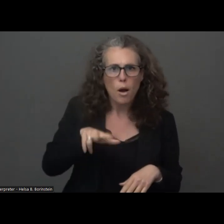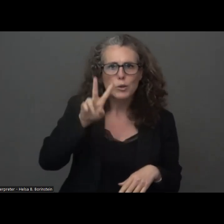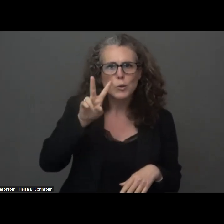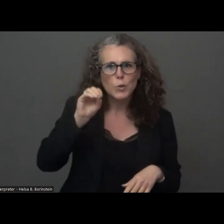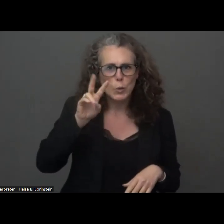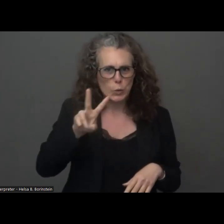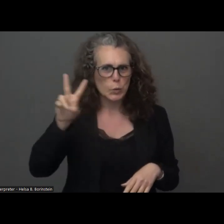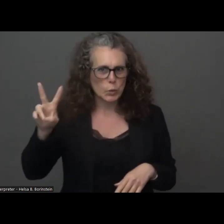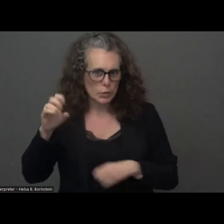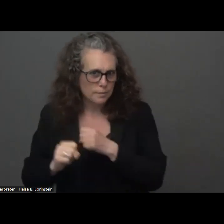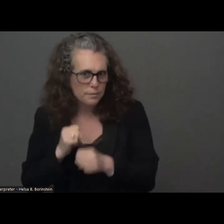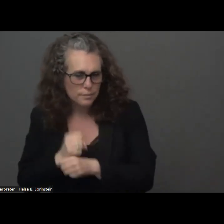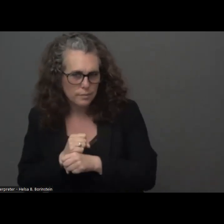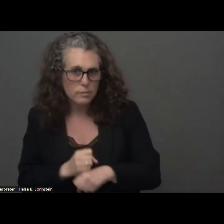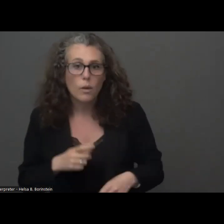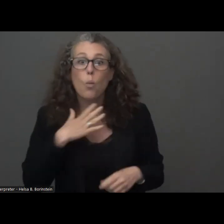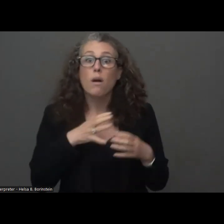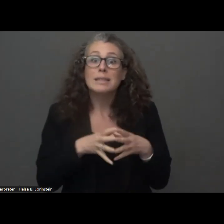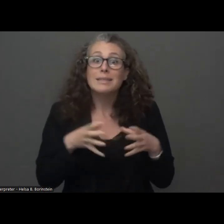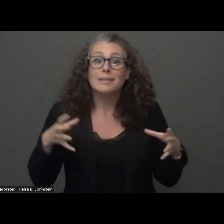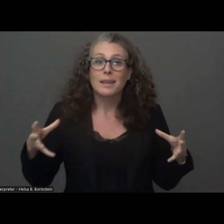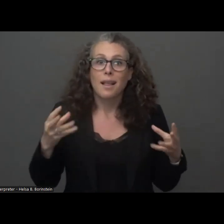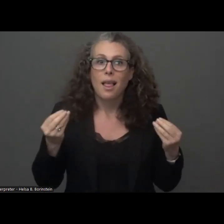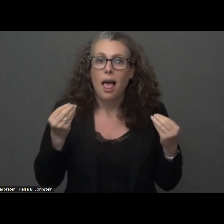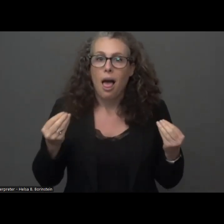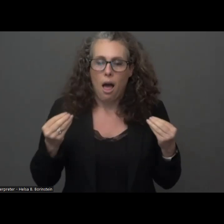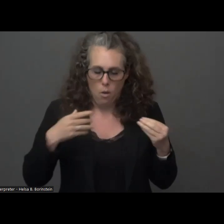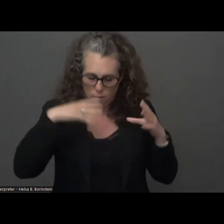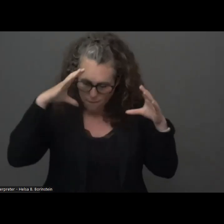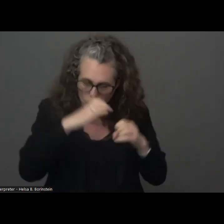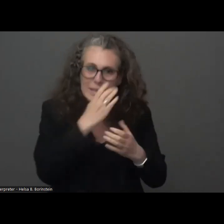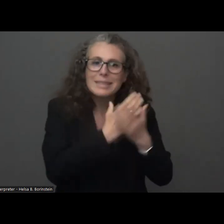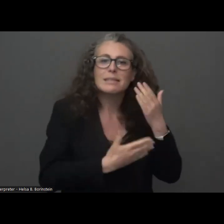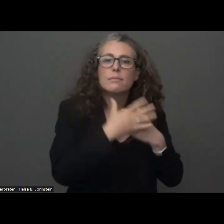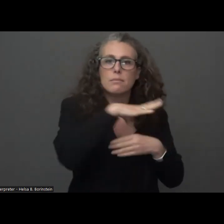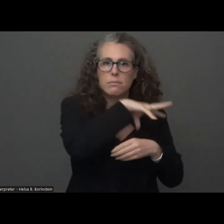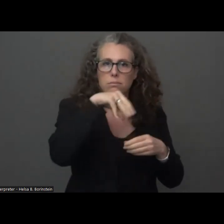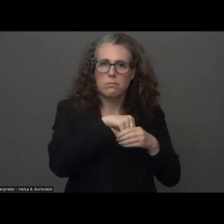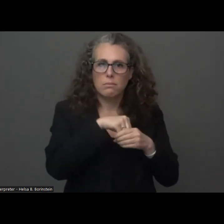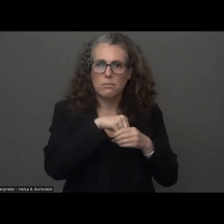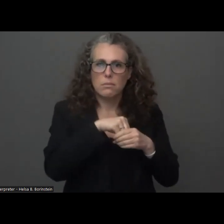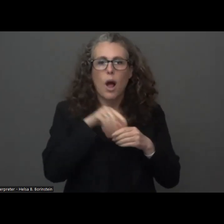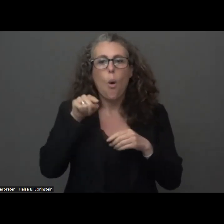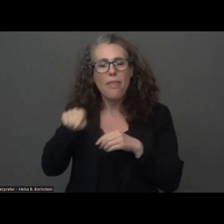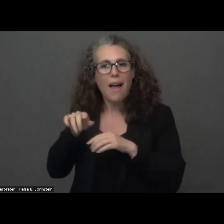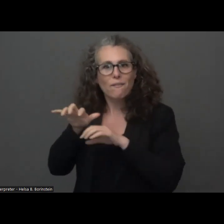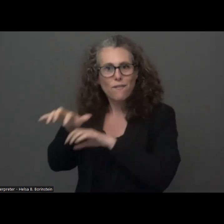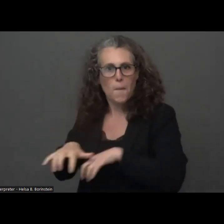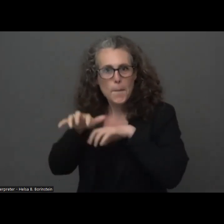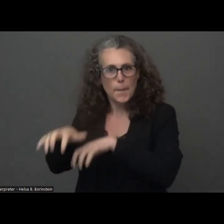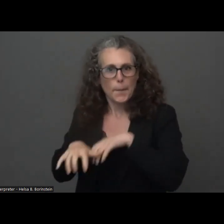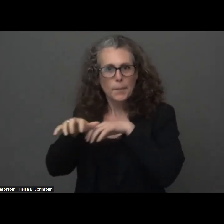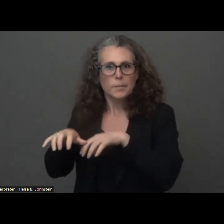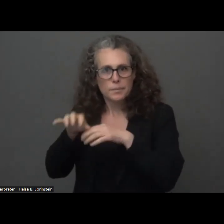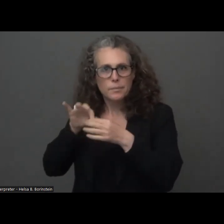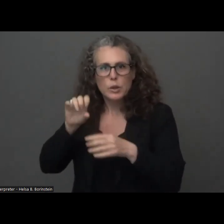upscale the program, we focused on rapidly bolstering disability inclusion in contract sorghum farming. And